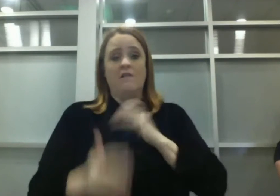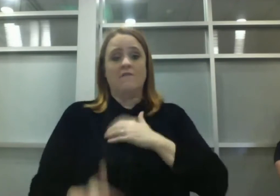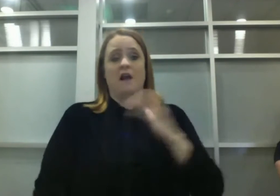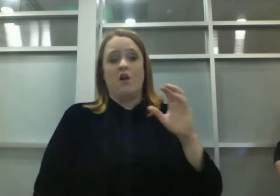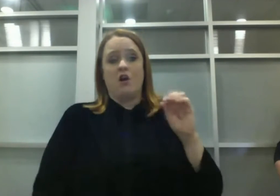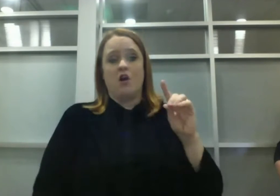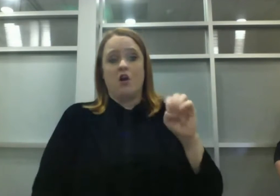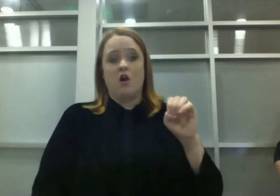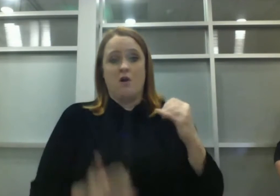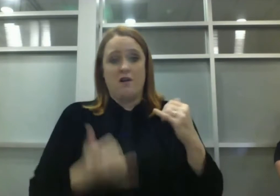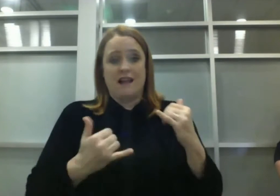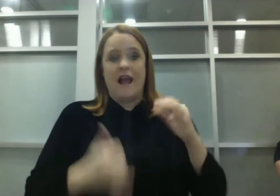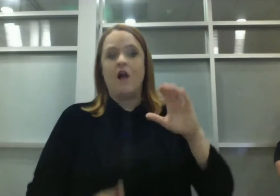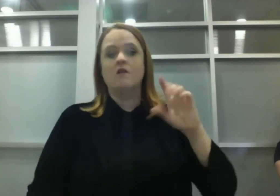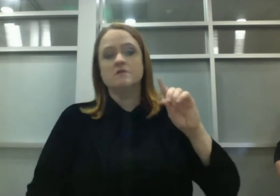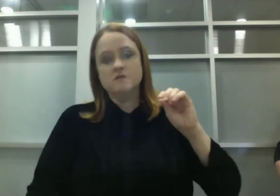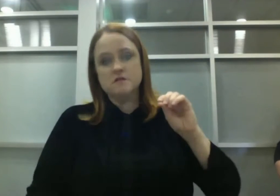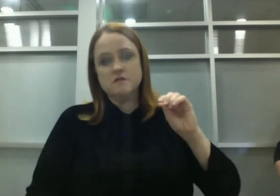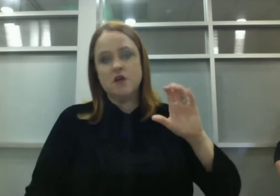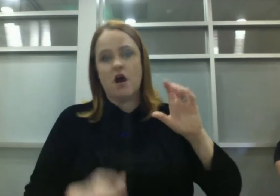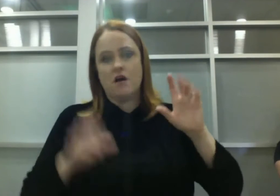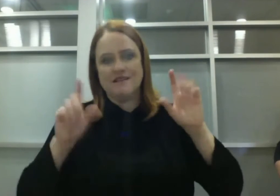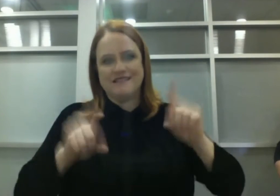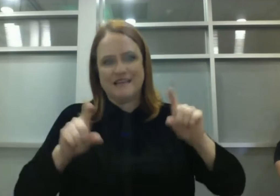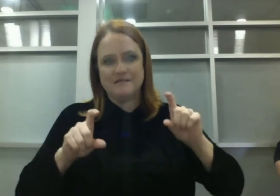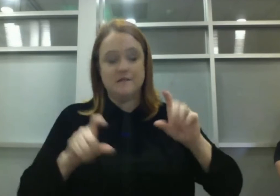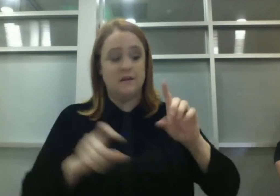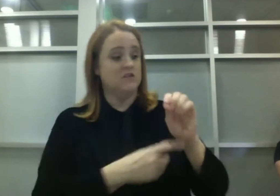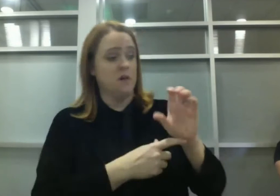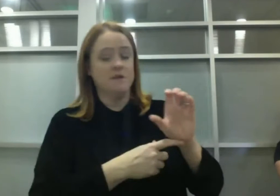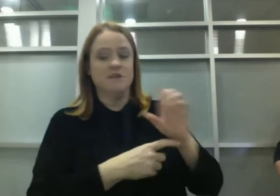your documentation is right because XUnit tested it.